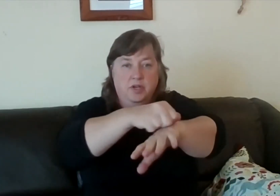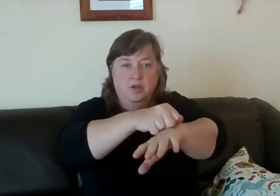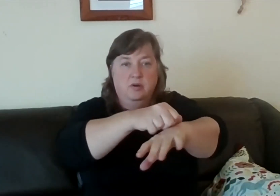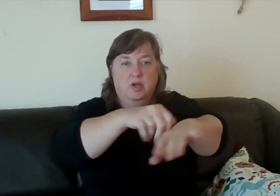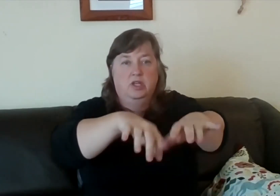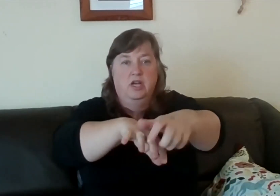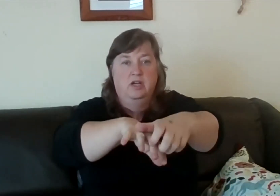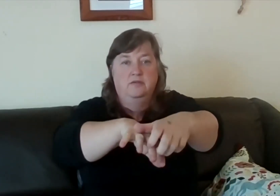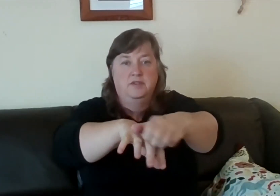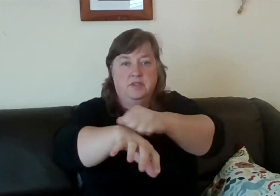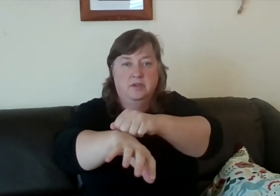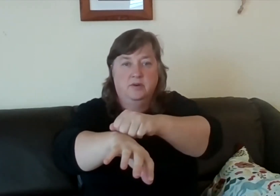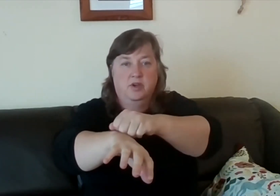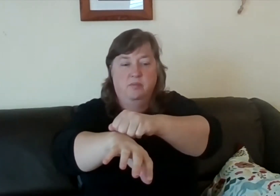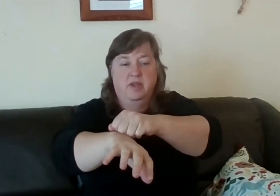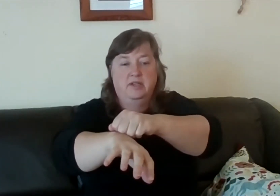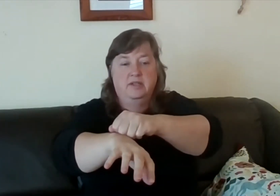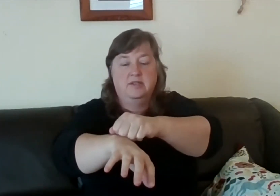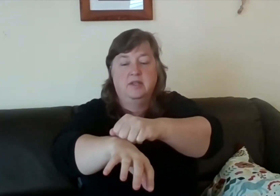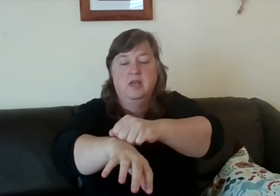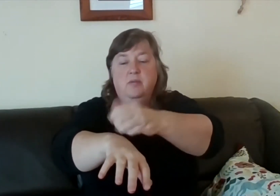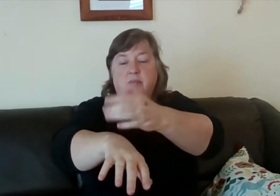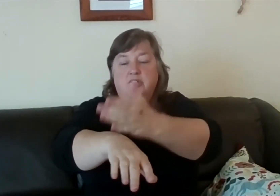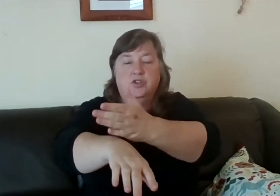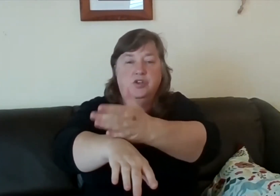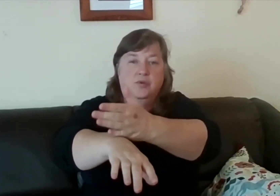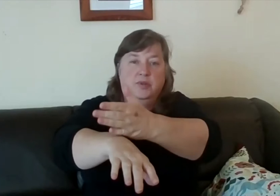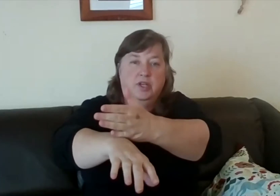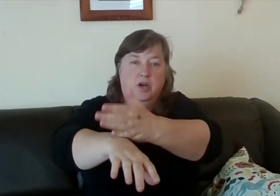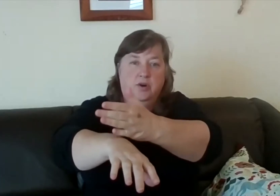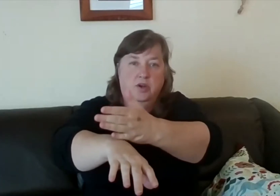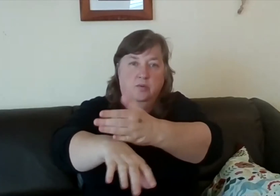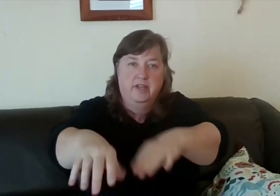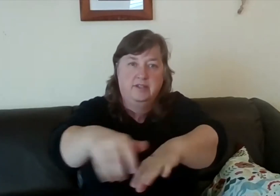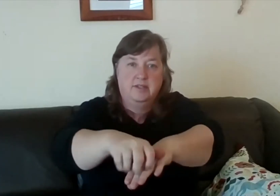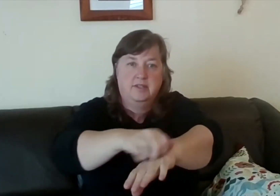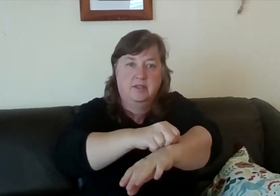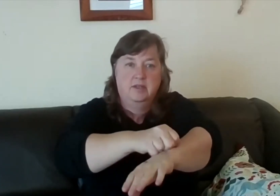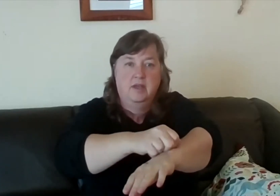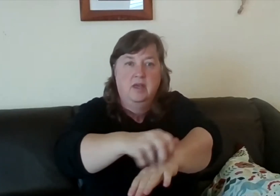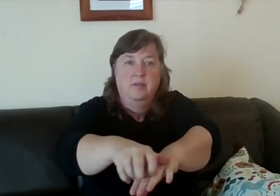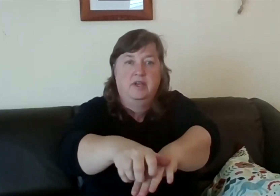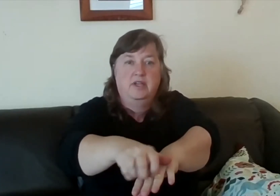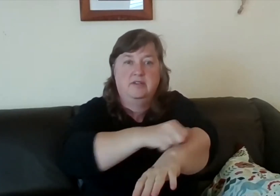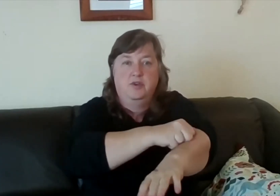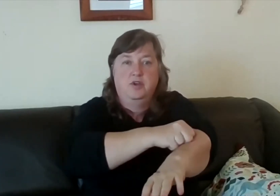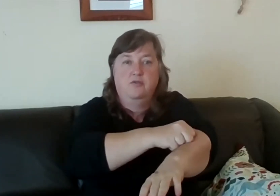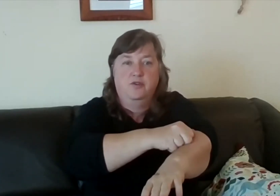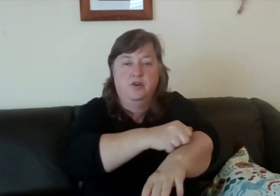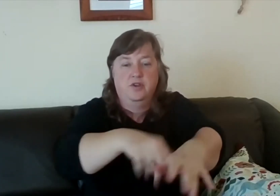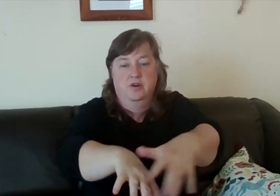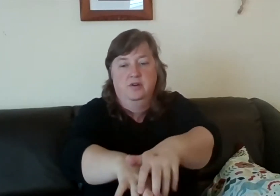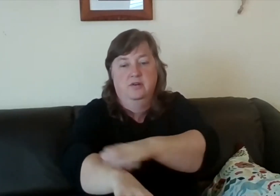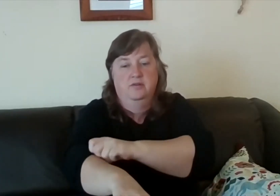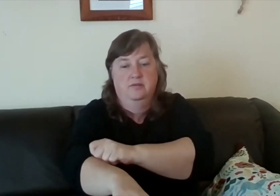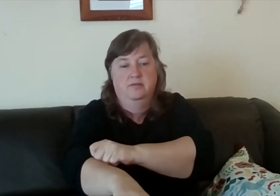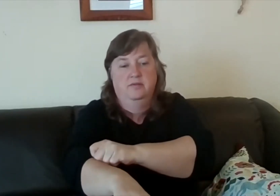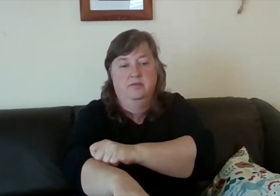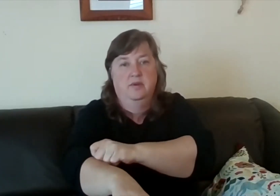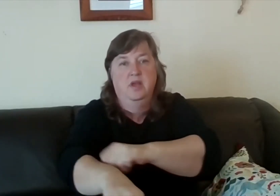your gloves or your mittens, make sure you only go to your wrist, because if you go further,